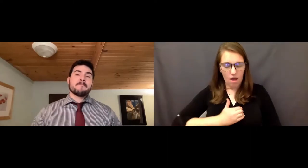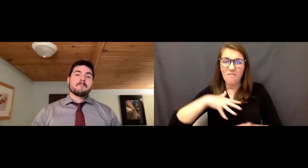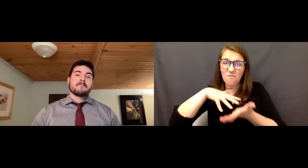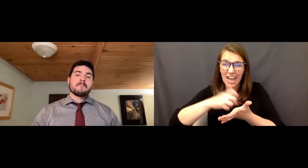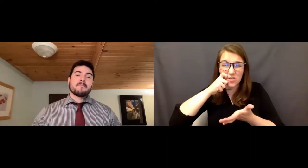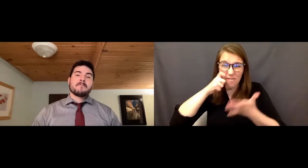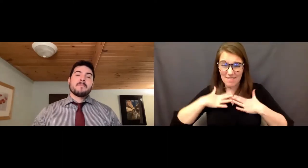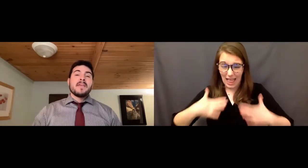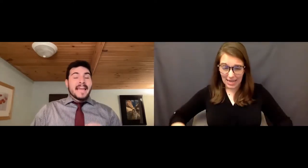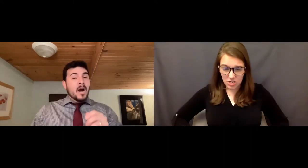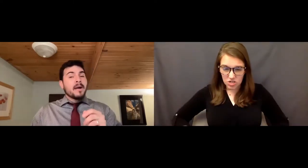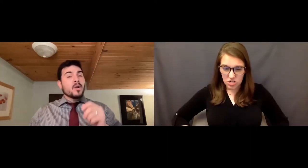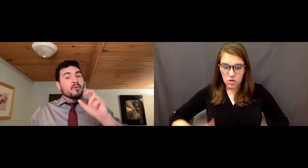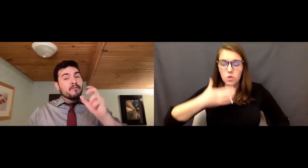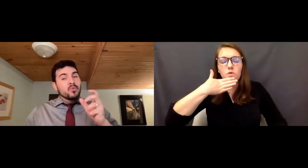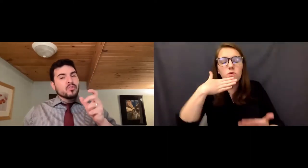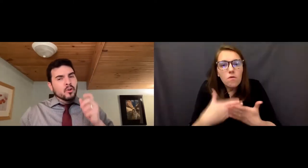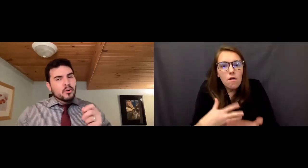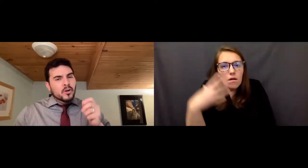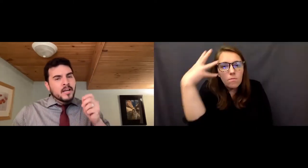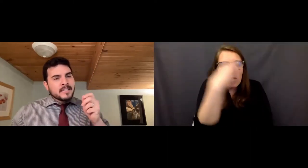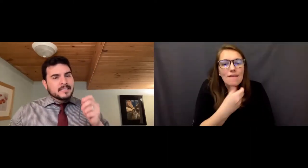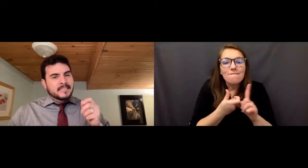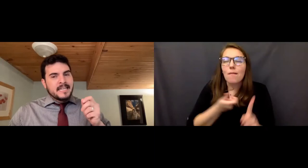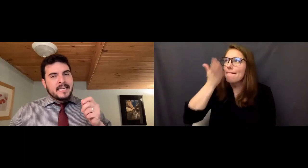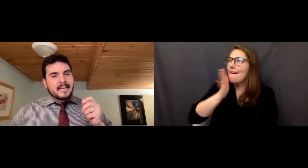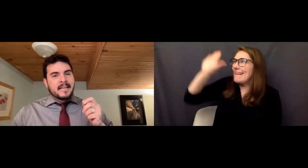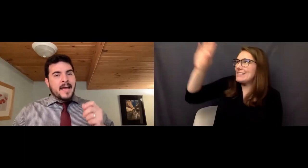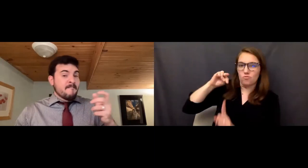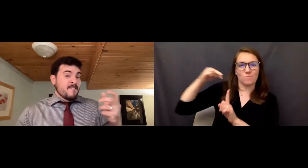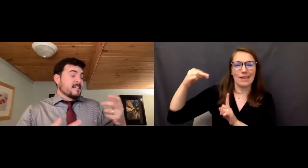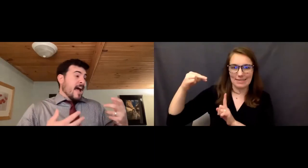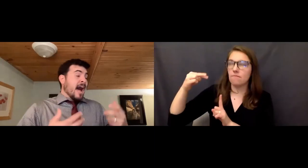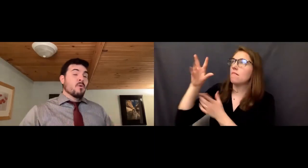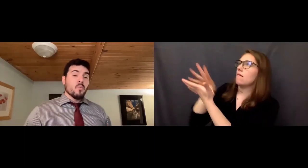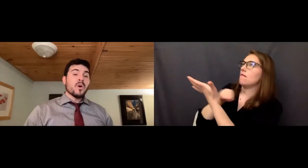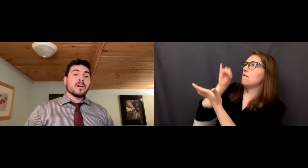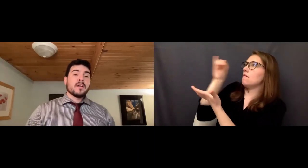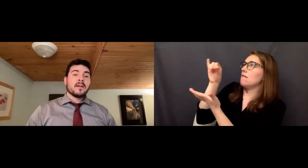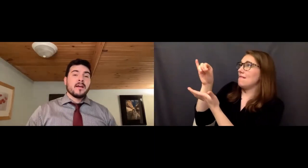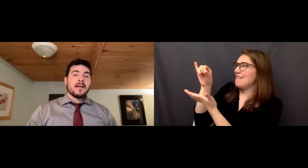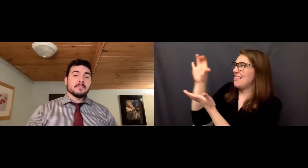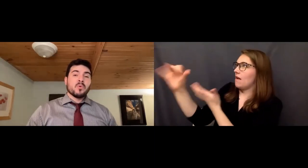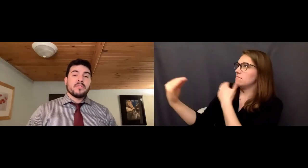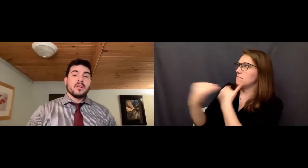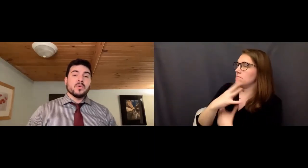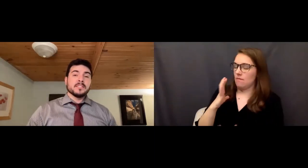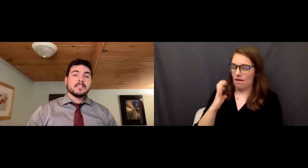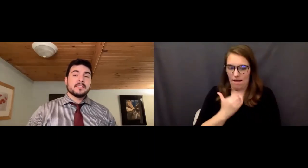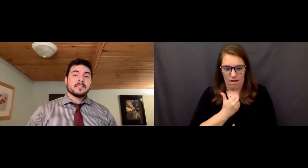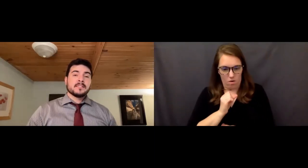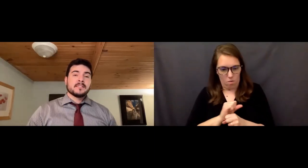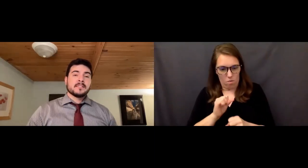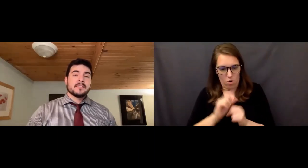Creator? And how might a refusal to learn to see affect our work as moral